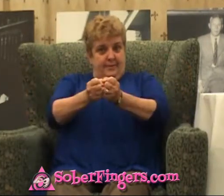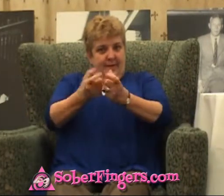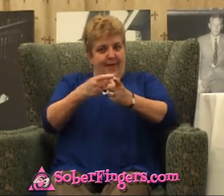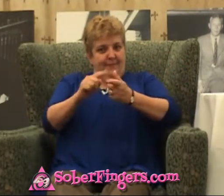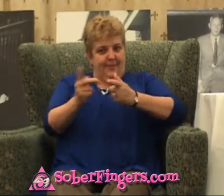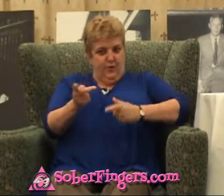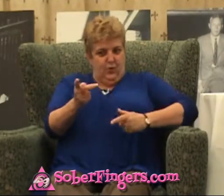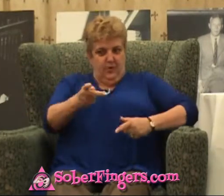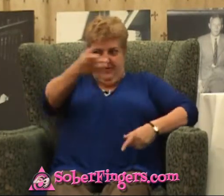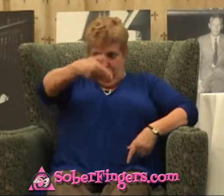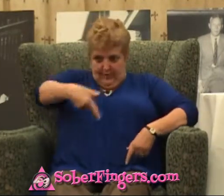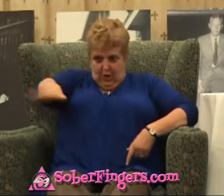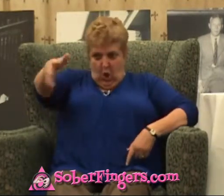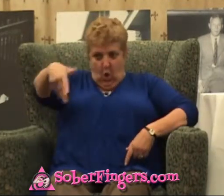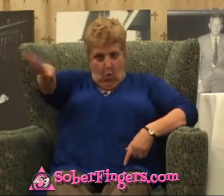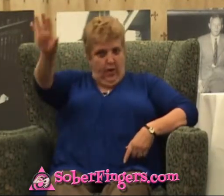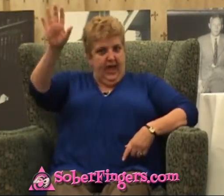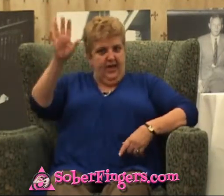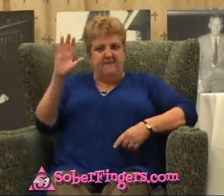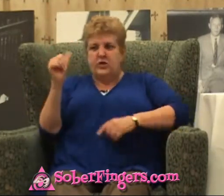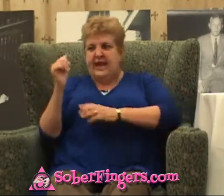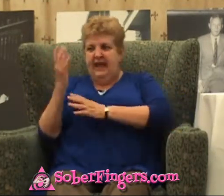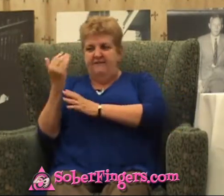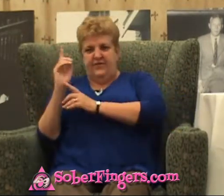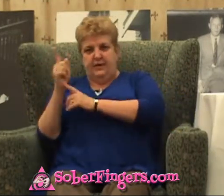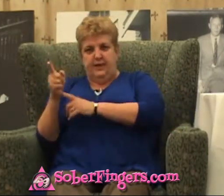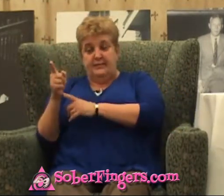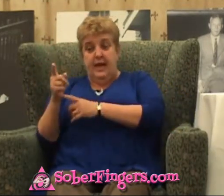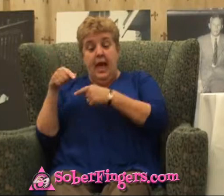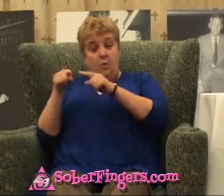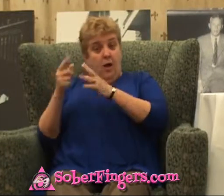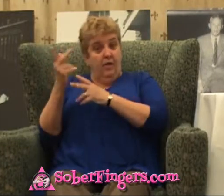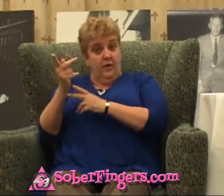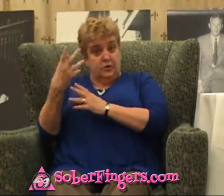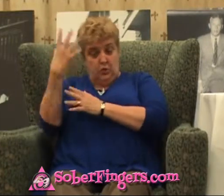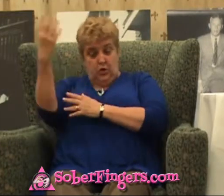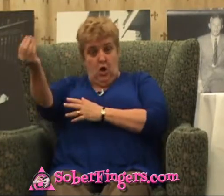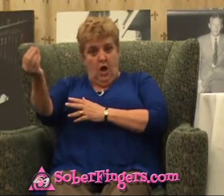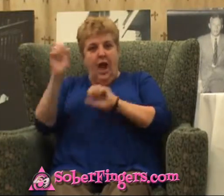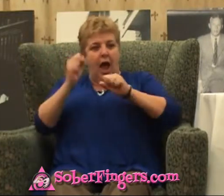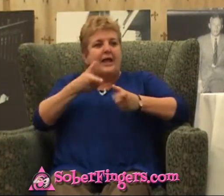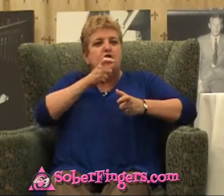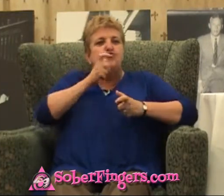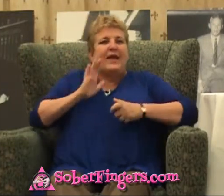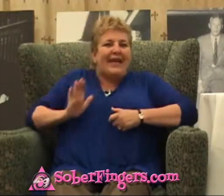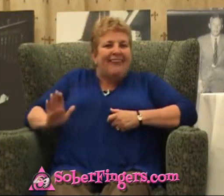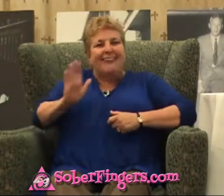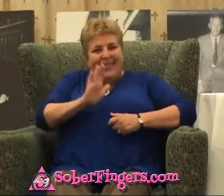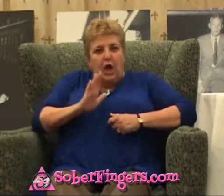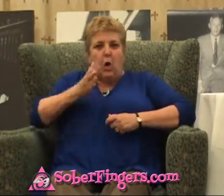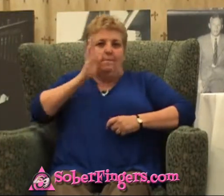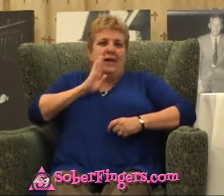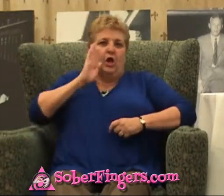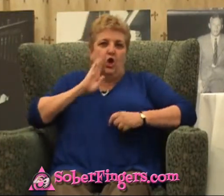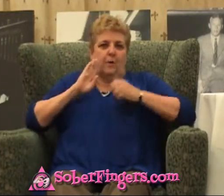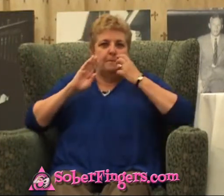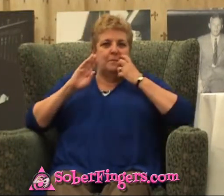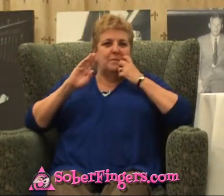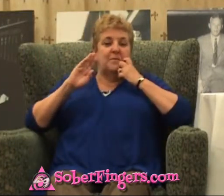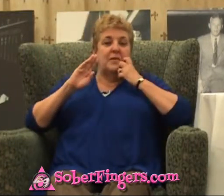go do for 10 or 15 minutes, and while they were gone, I could have the rest of their beer. So the truth is, what I'm doing at 11